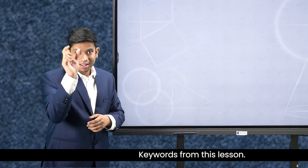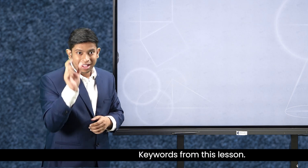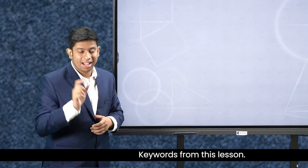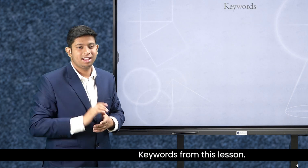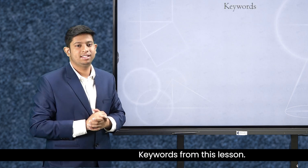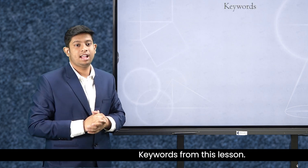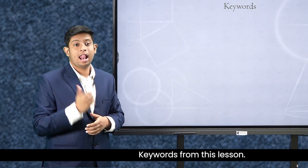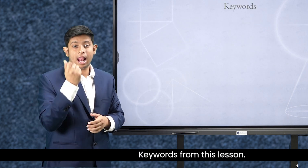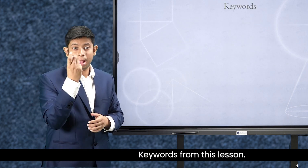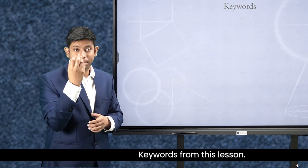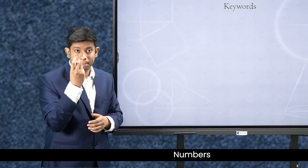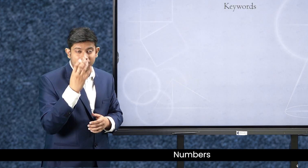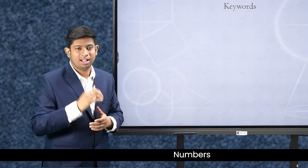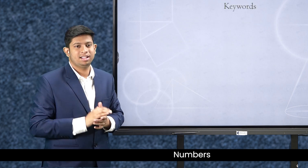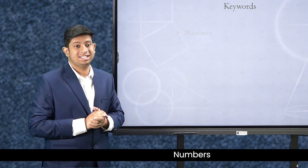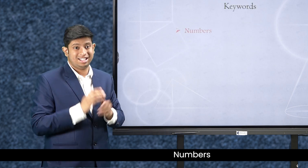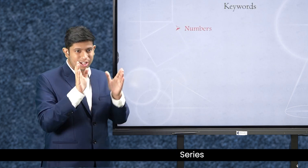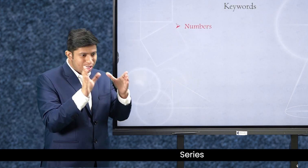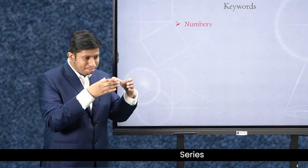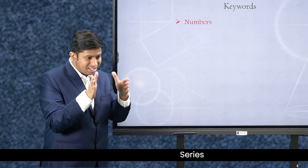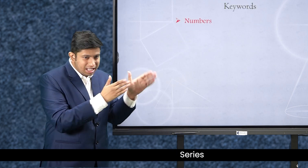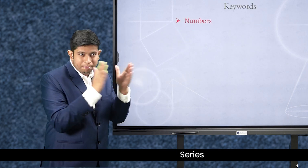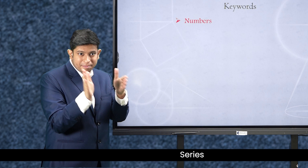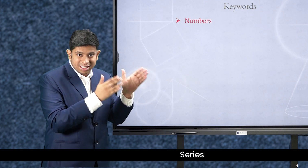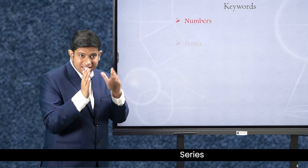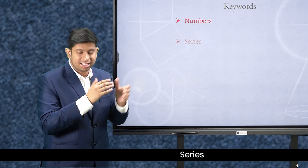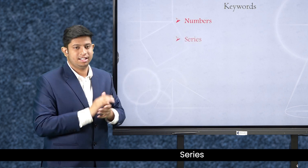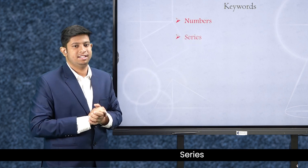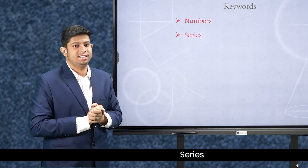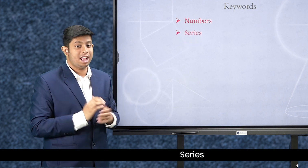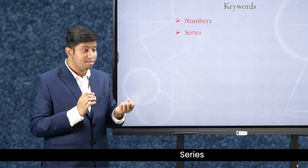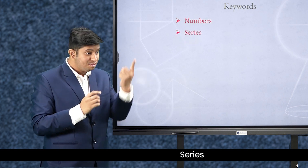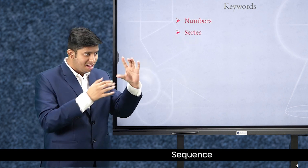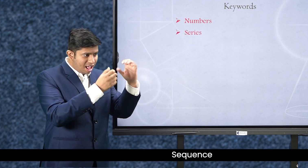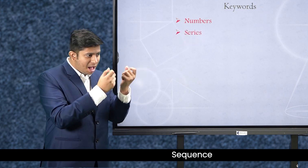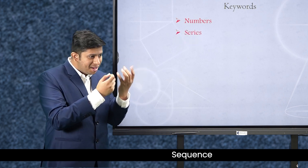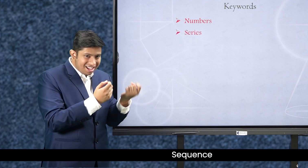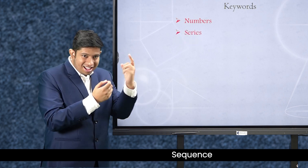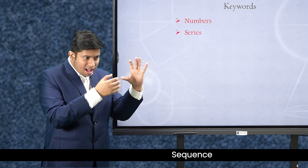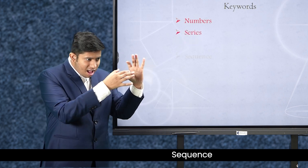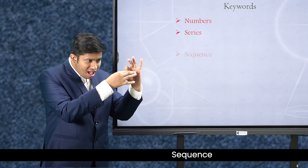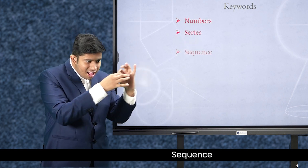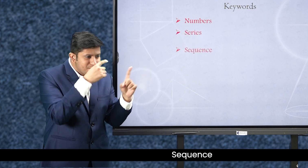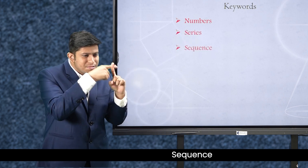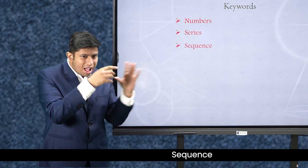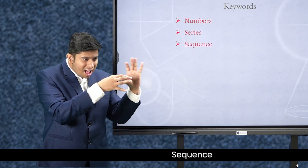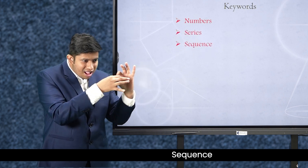Keywords from this lesson: numbers, series, sequence,